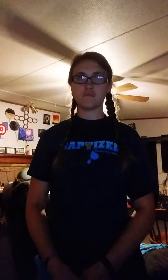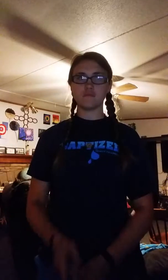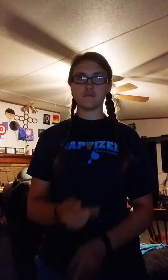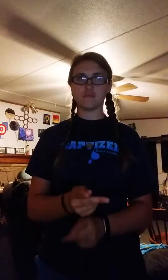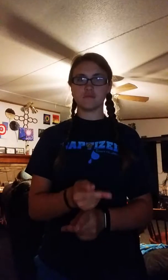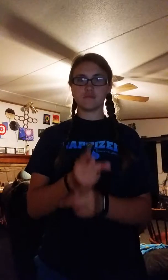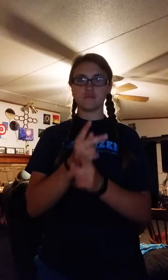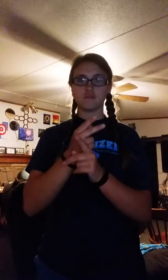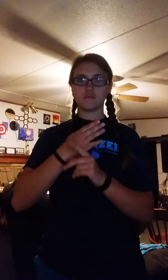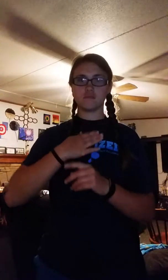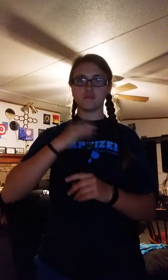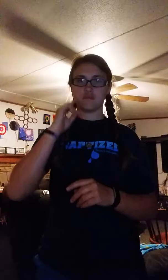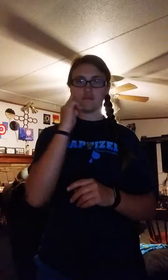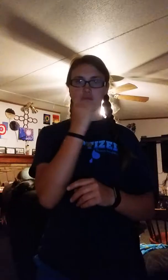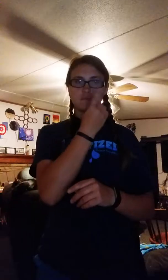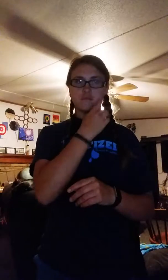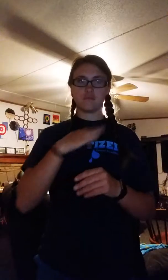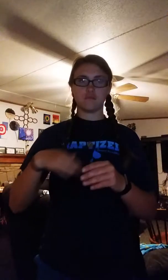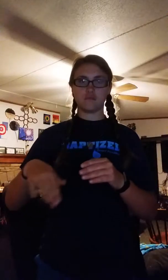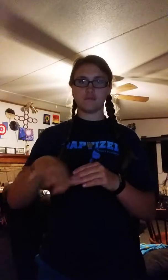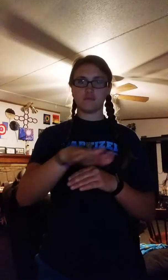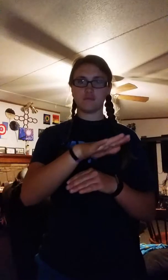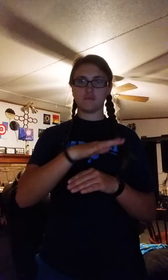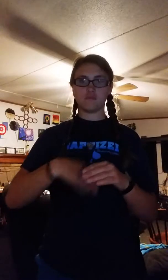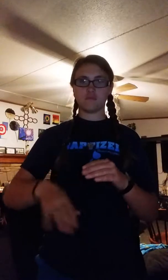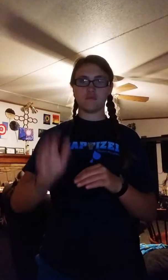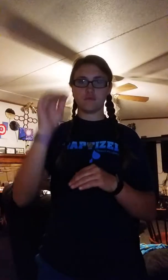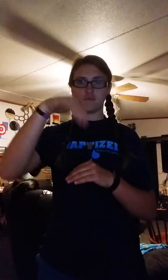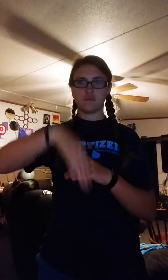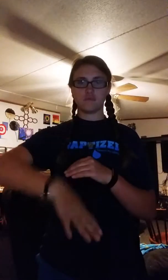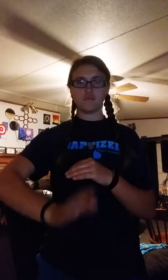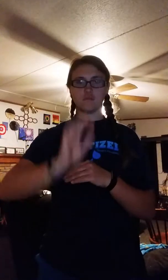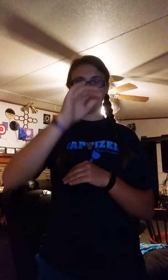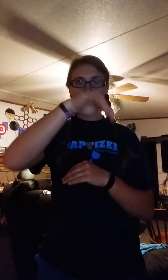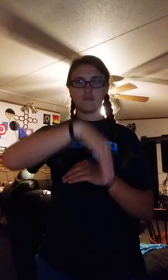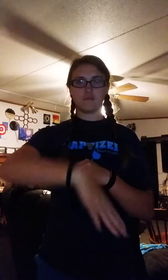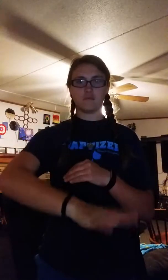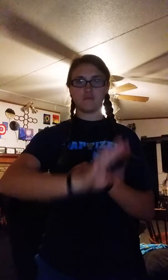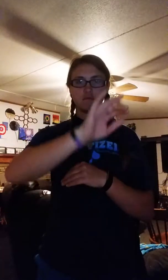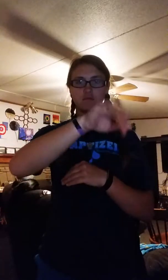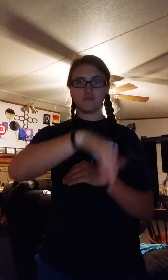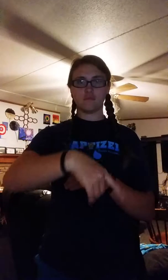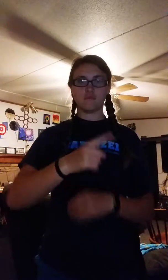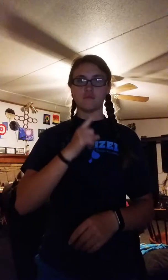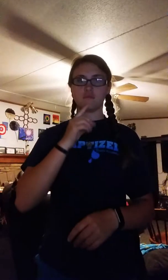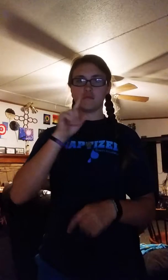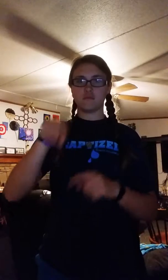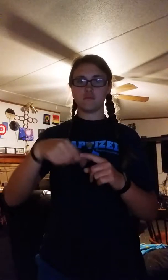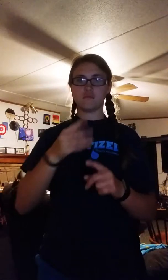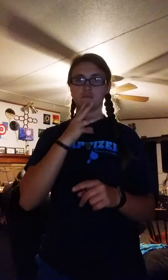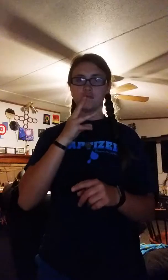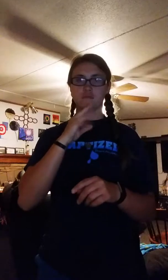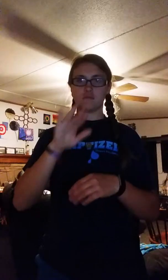And keep my eyes above the waves When oceans